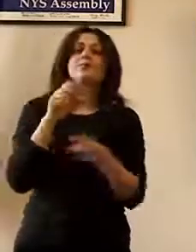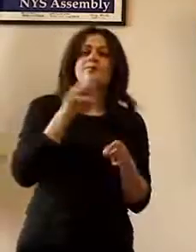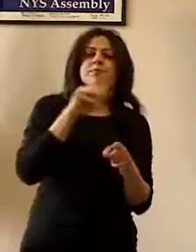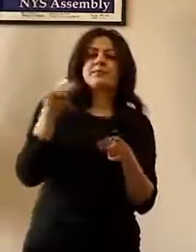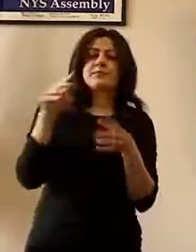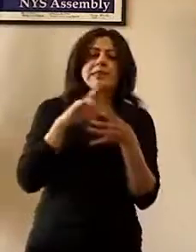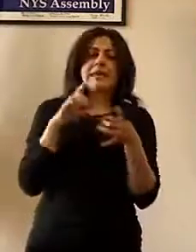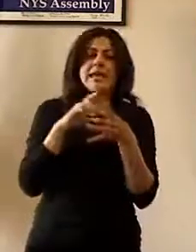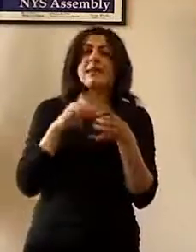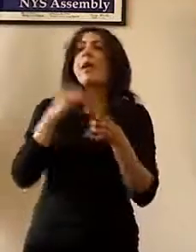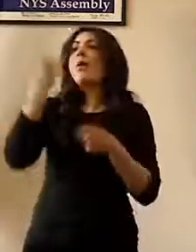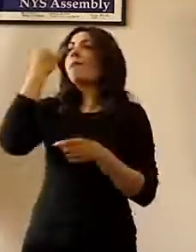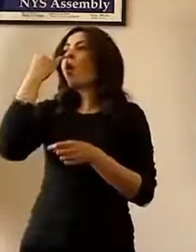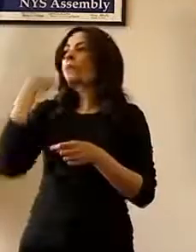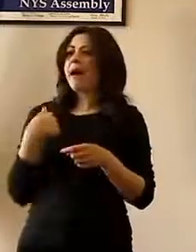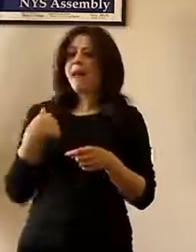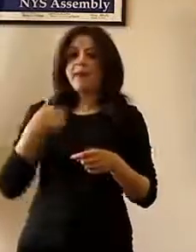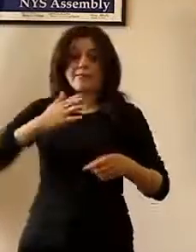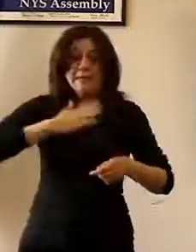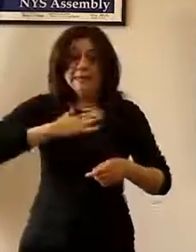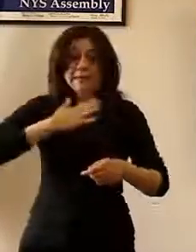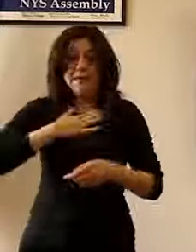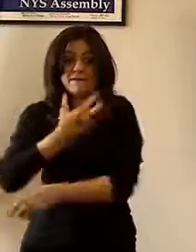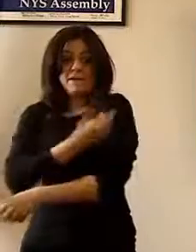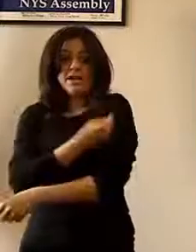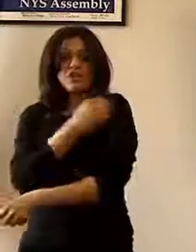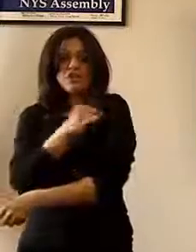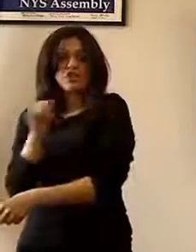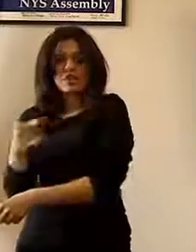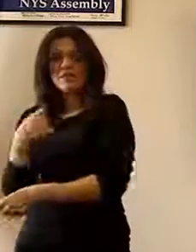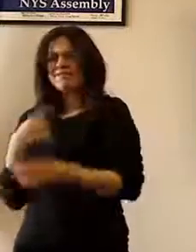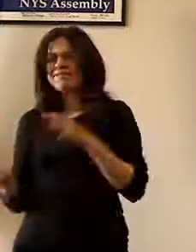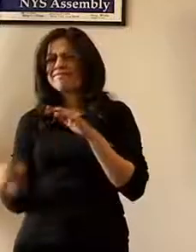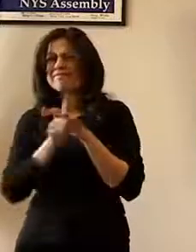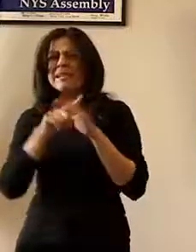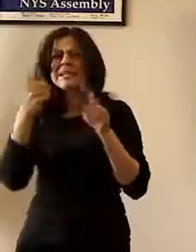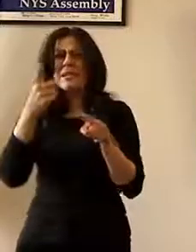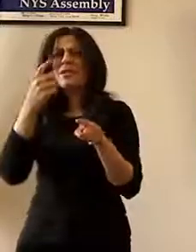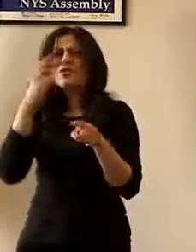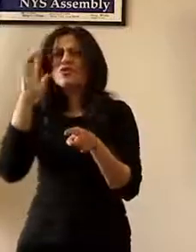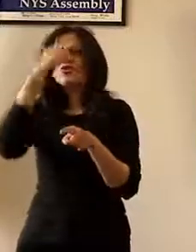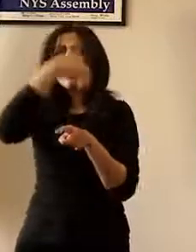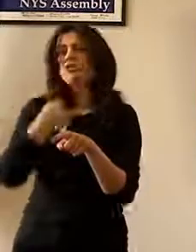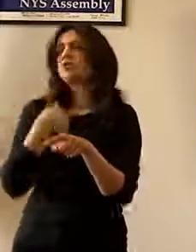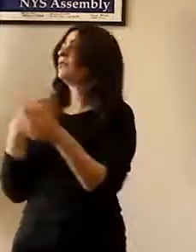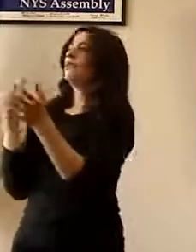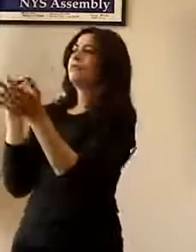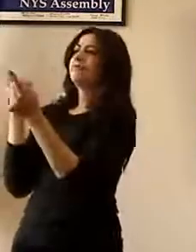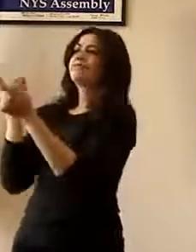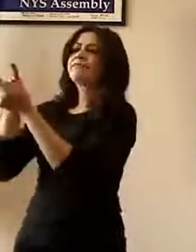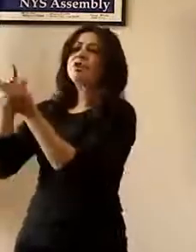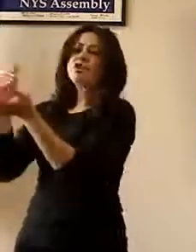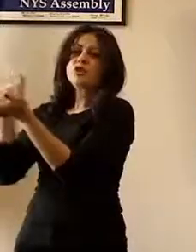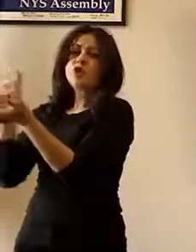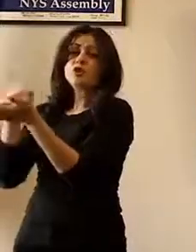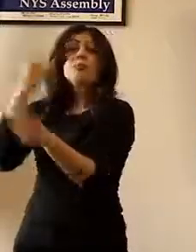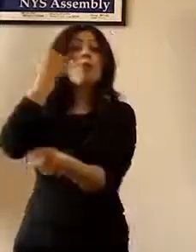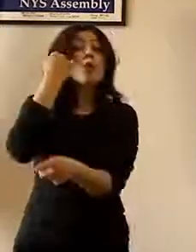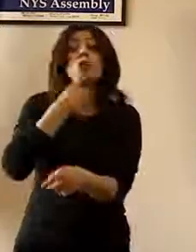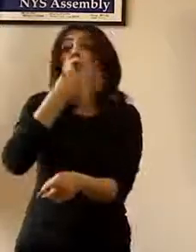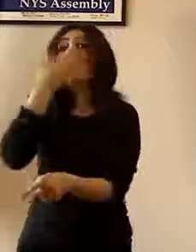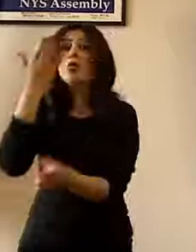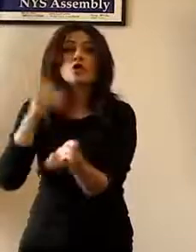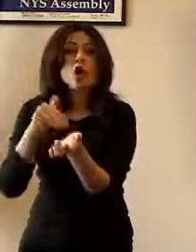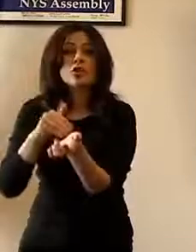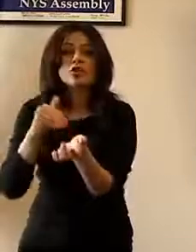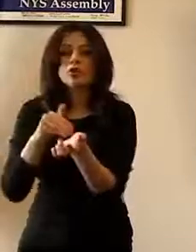an individual should reach out to your healthcare provider. If one doesn't have a healthcare provider but got the vaccine through us or a